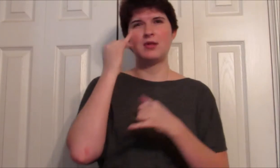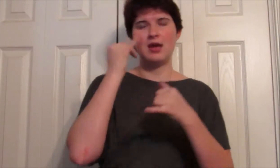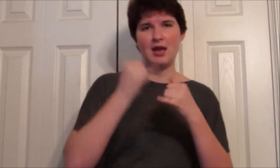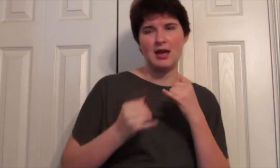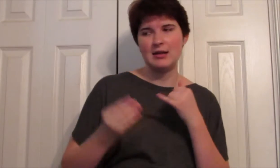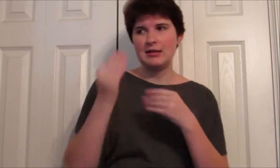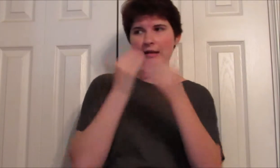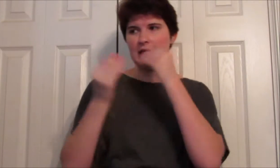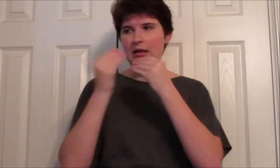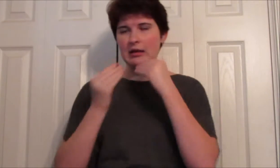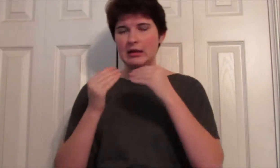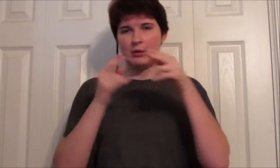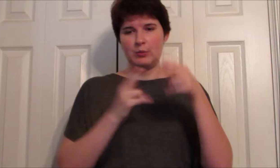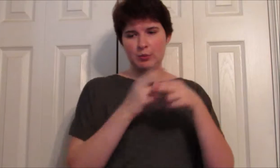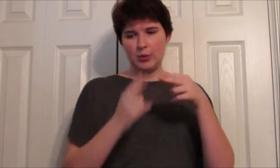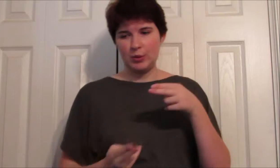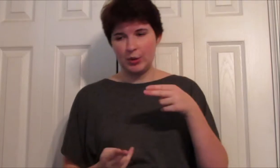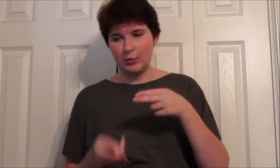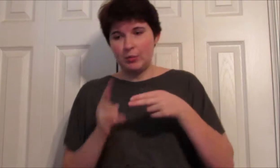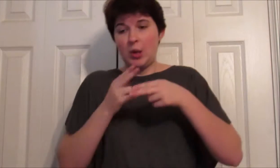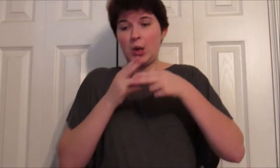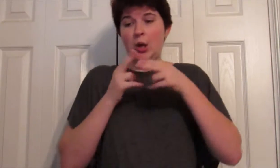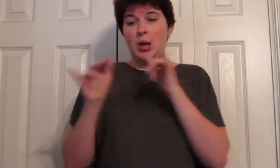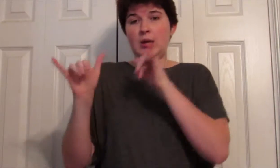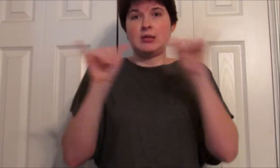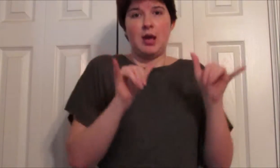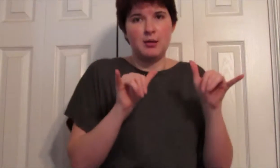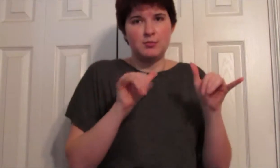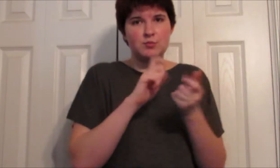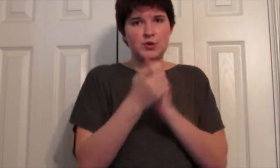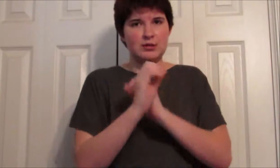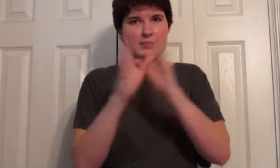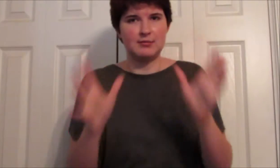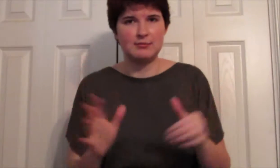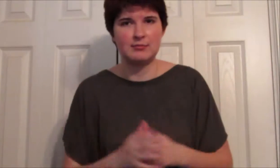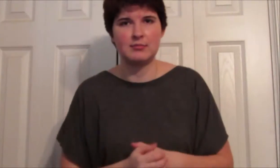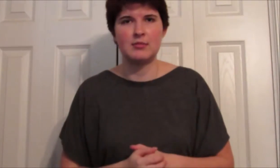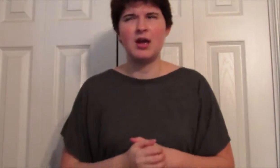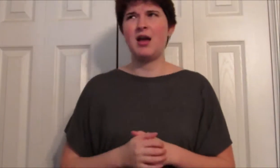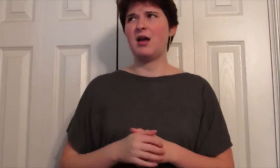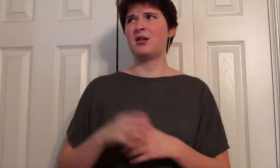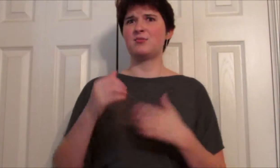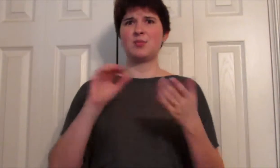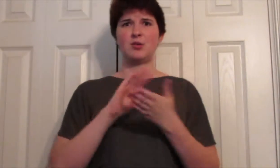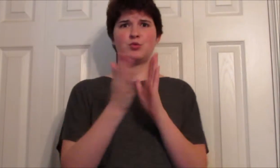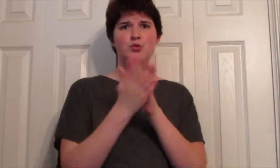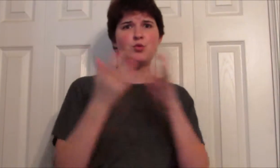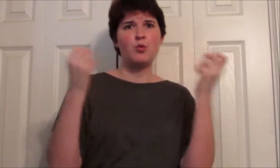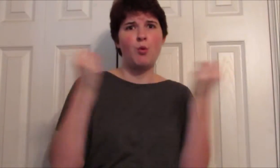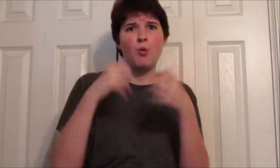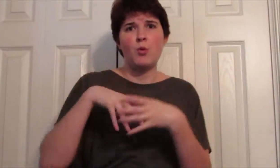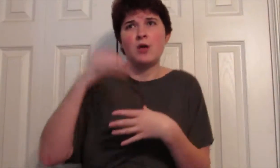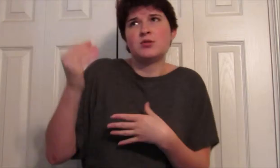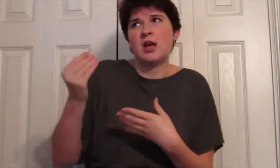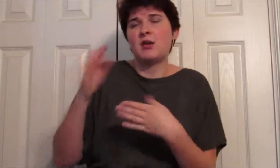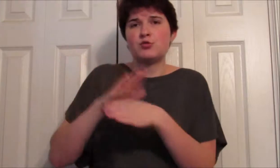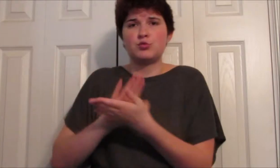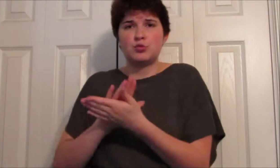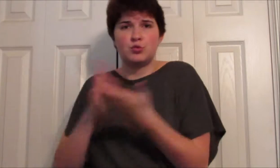we're done gorging ourselves. You know, and then the recent cold weather's out there and closed schools, and that creates a sort of circumstance that will cause people